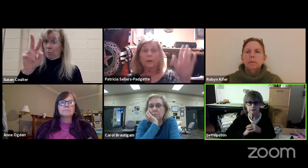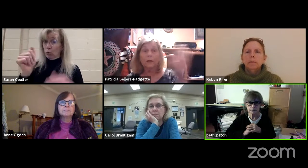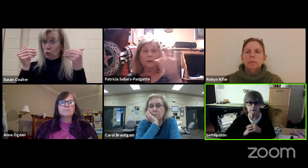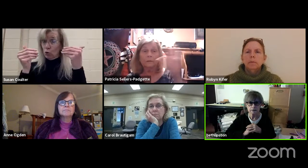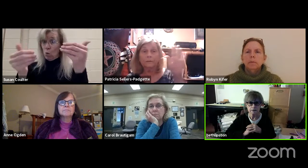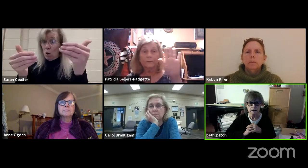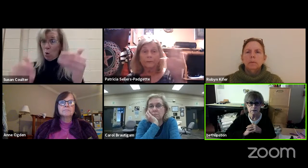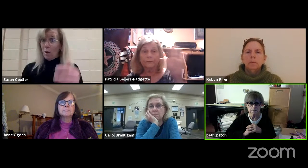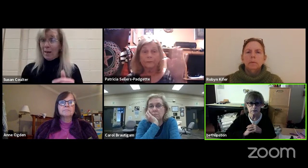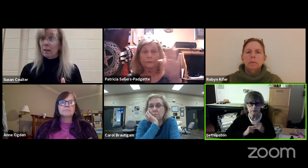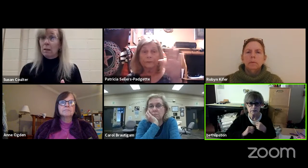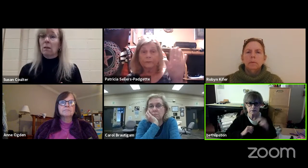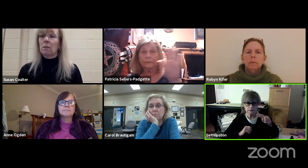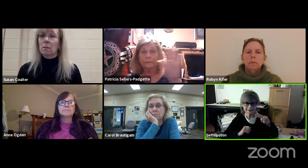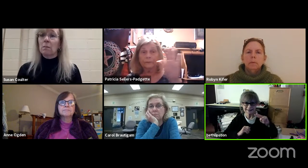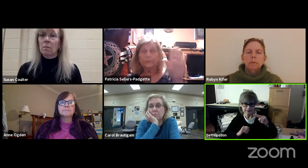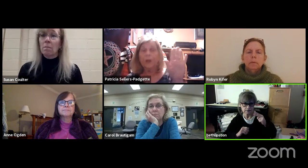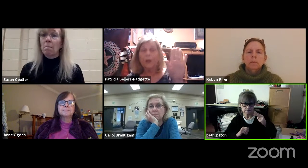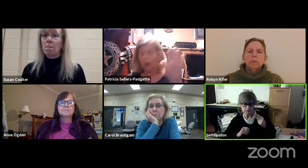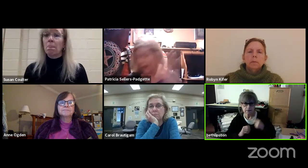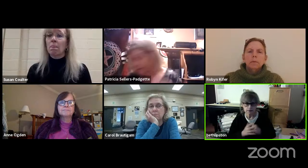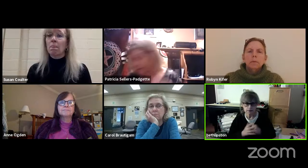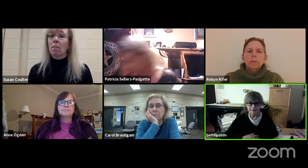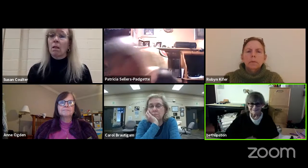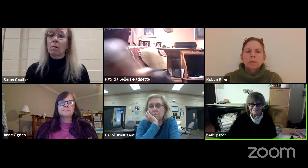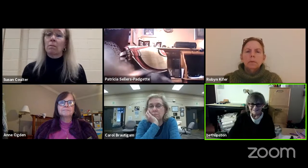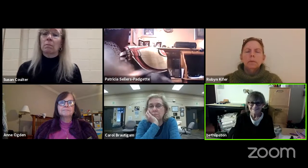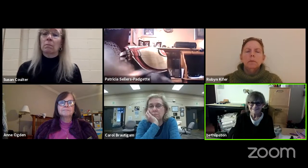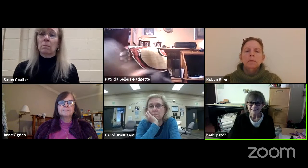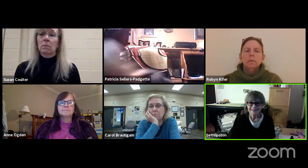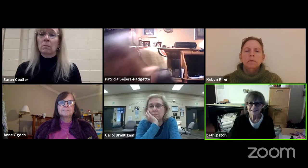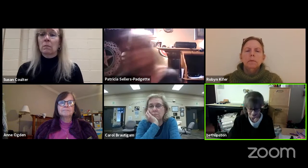Okay. Patricia, you want to go ahead? Mhm.